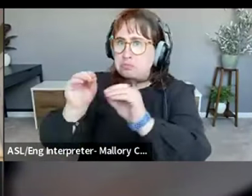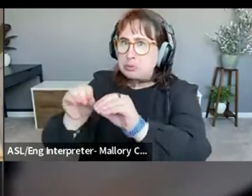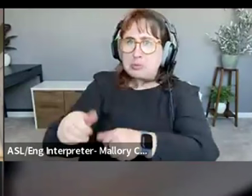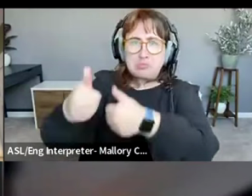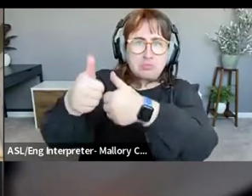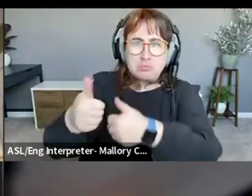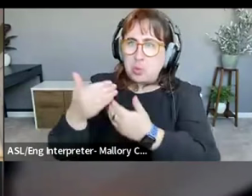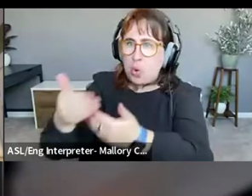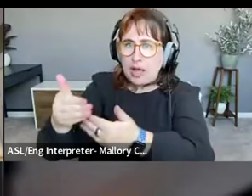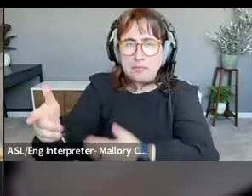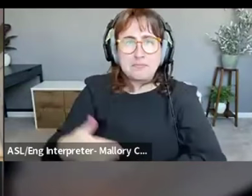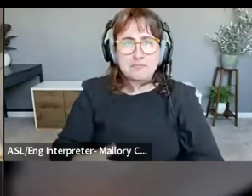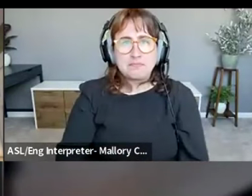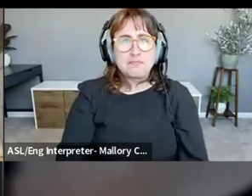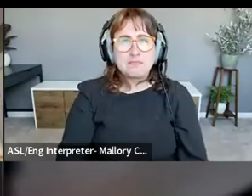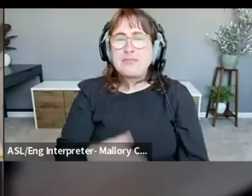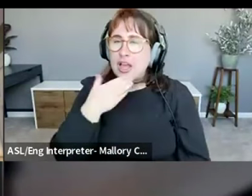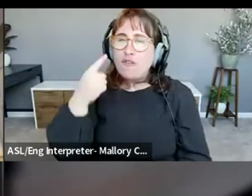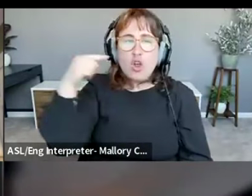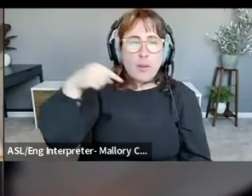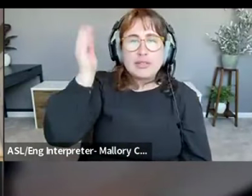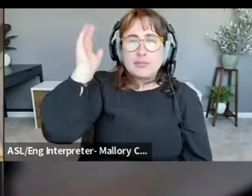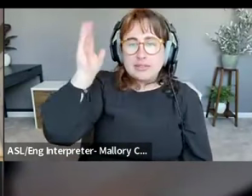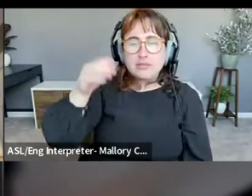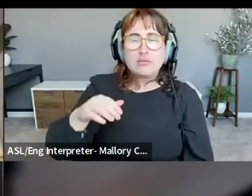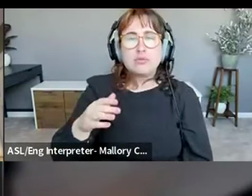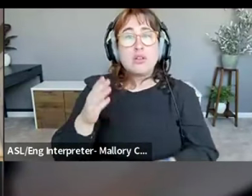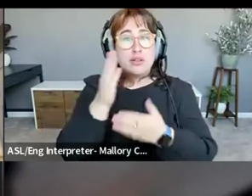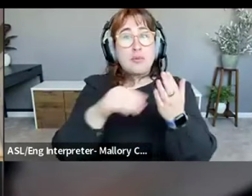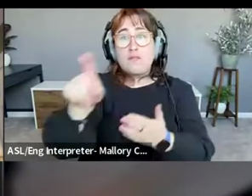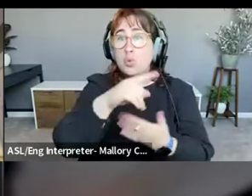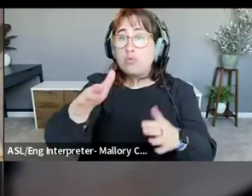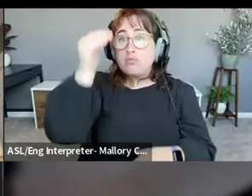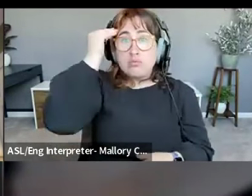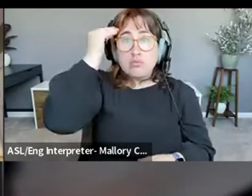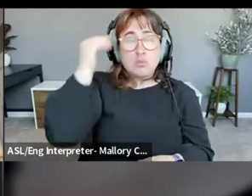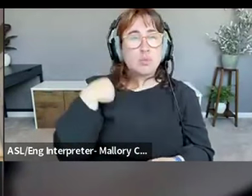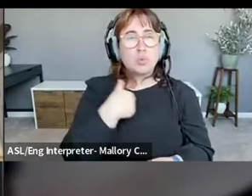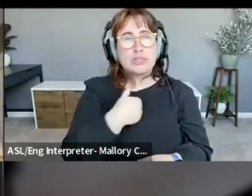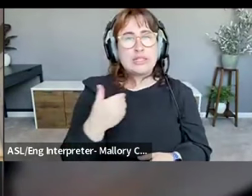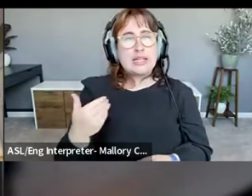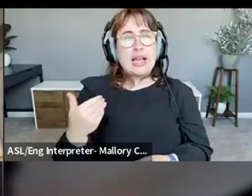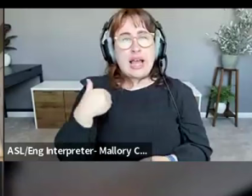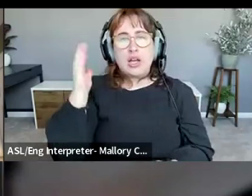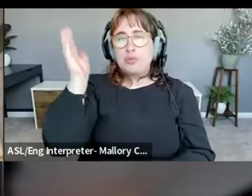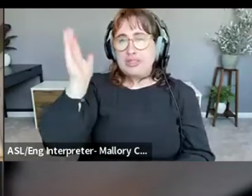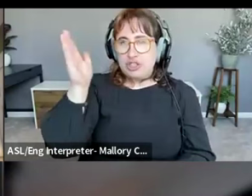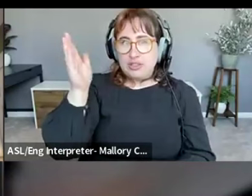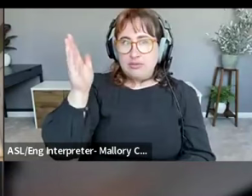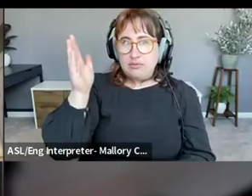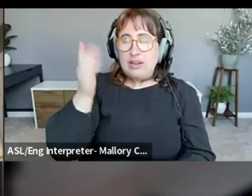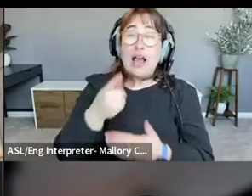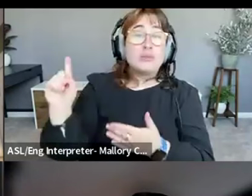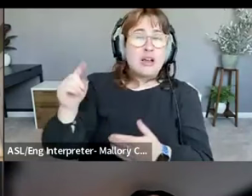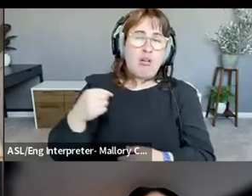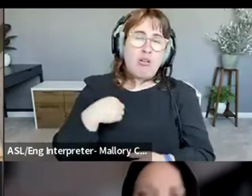people, appreciate Yeah. you bring this to us. And some of you are aware, but we just had our presentation. That's why I was gone last week.